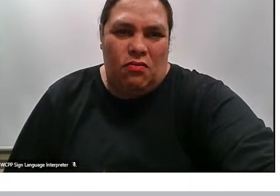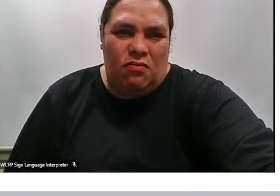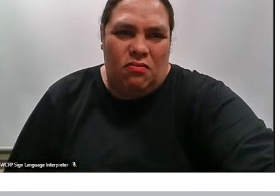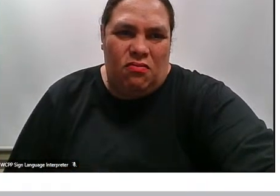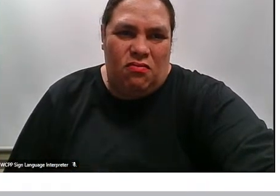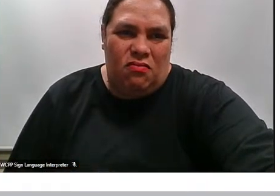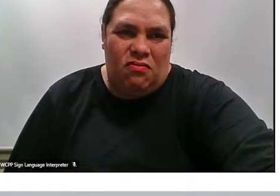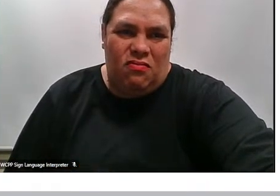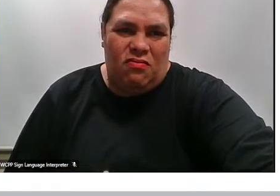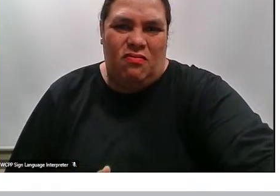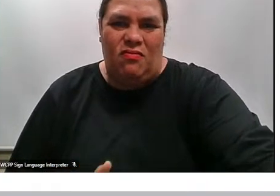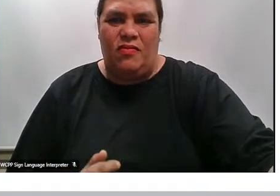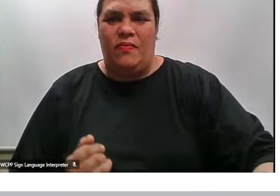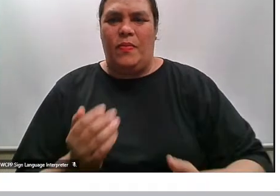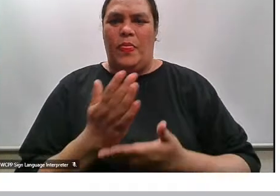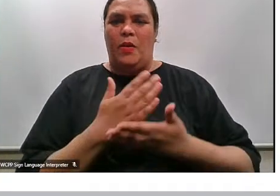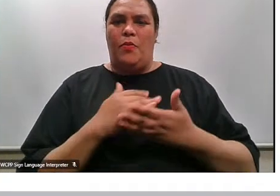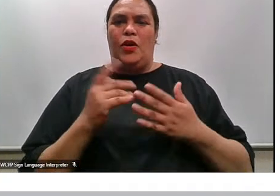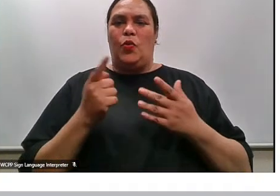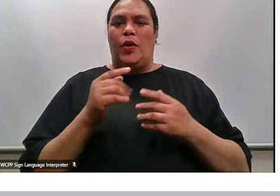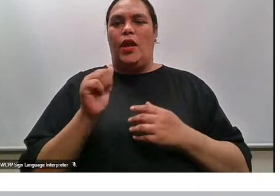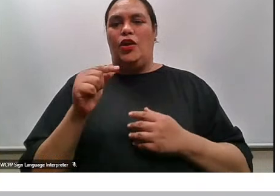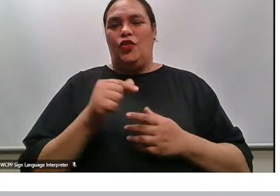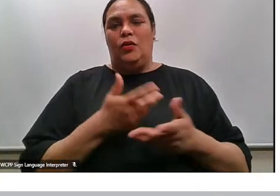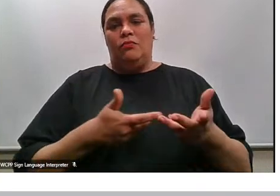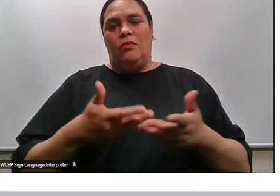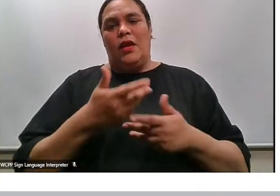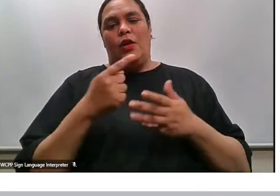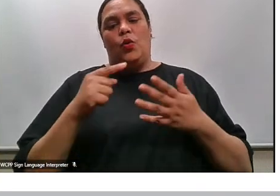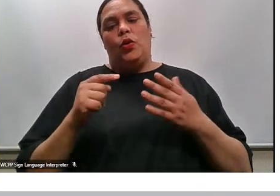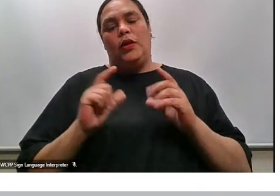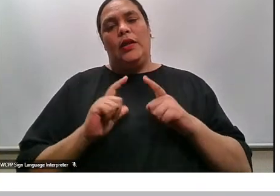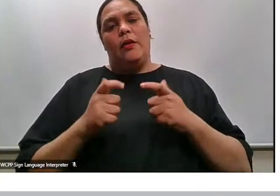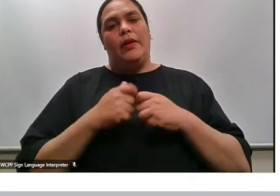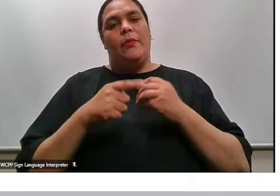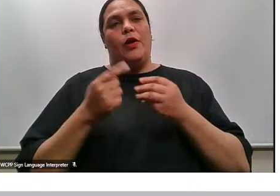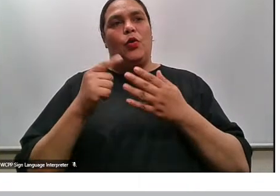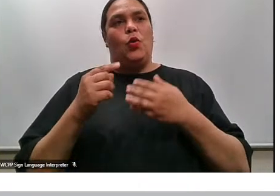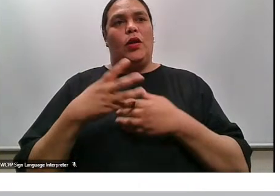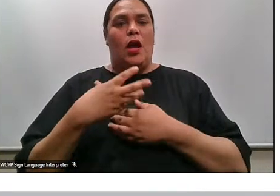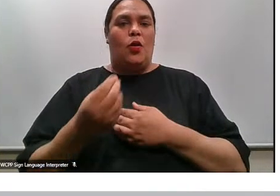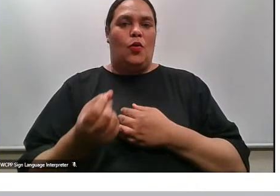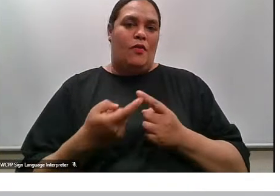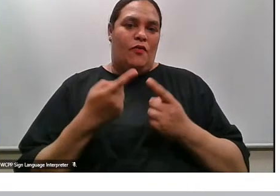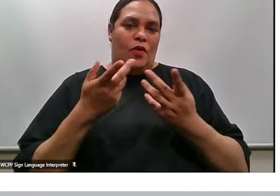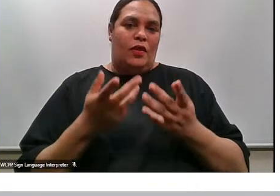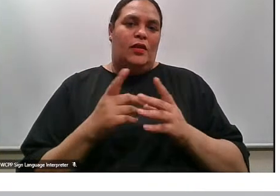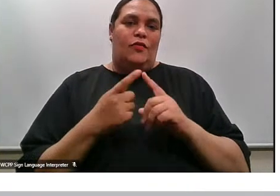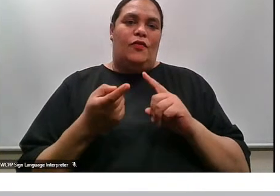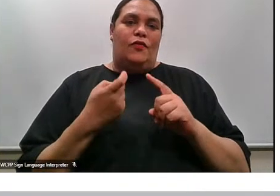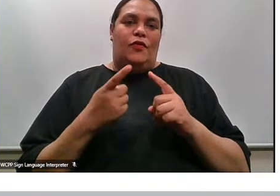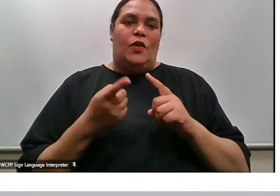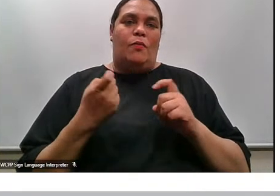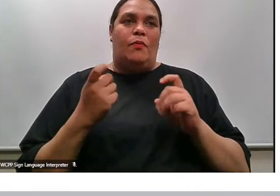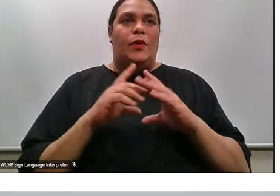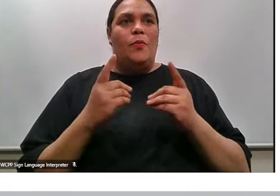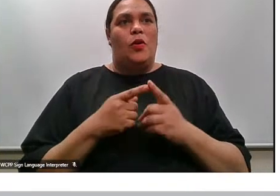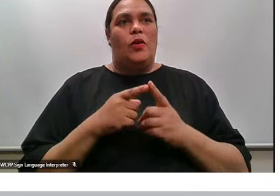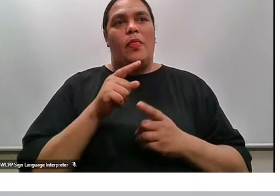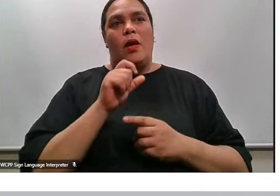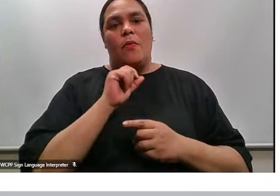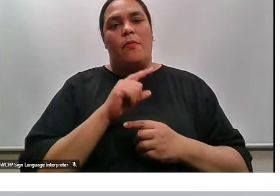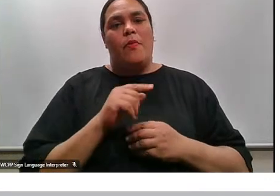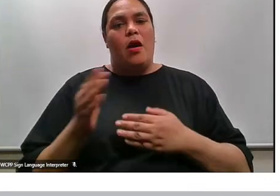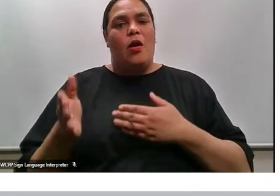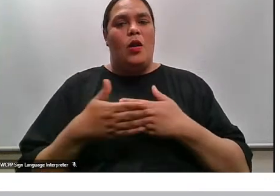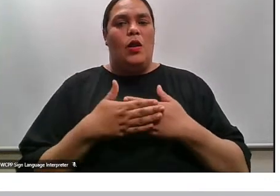where we were briefed by the Auditor General and the Audit Committee about the audit outcomes of the department. That was a closed session of